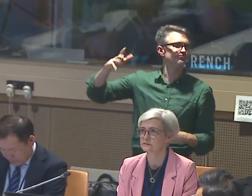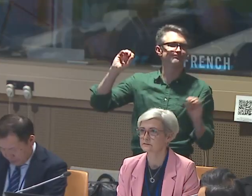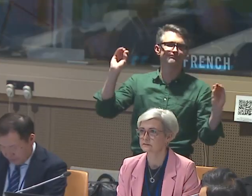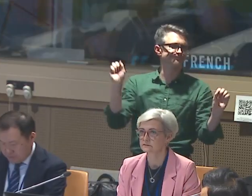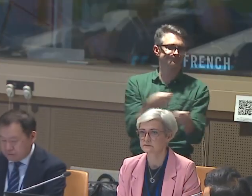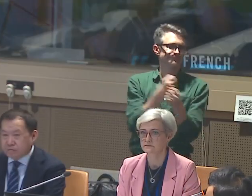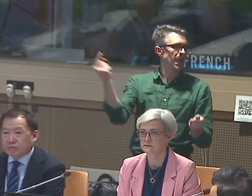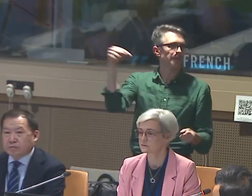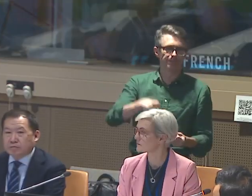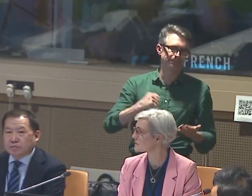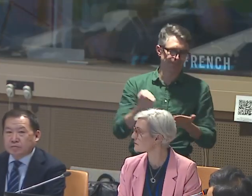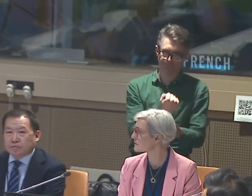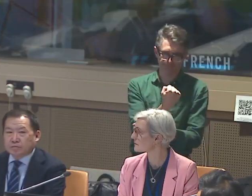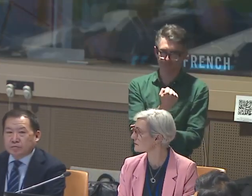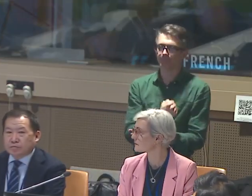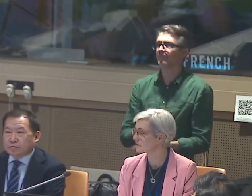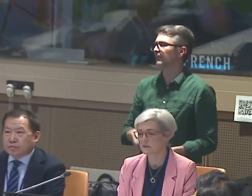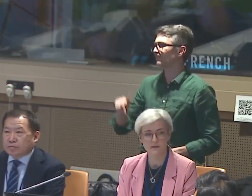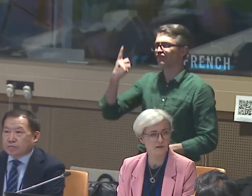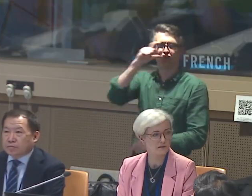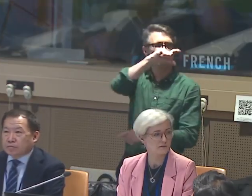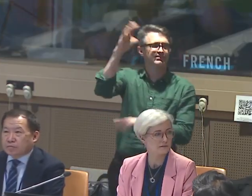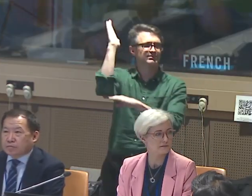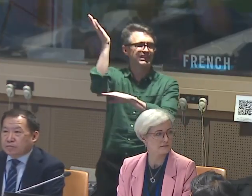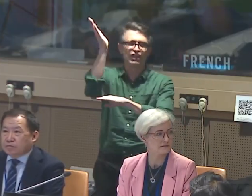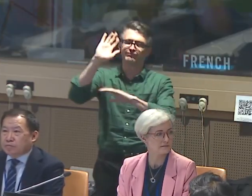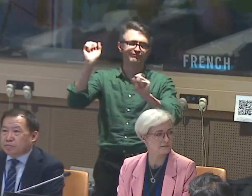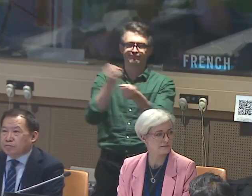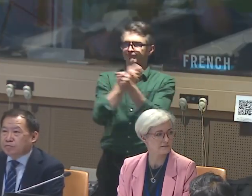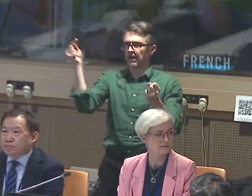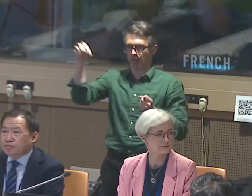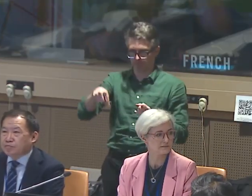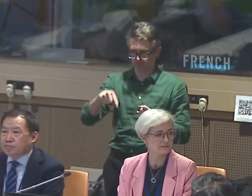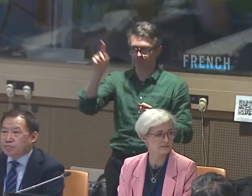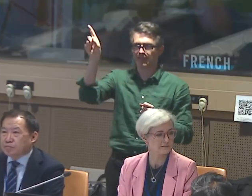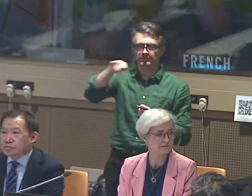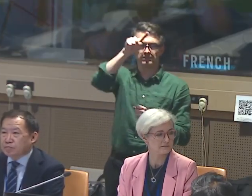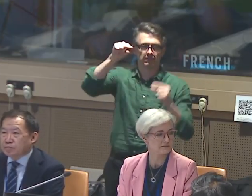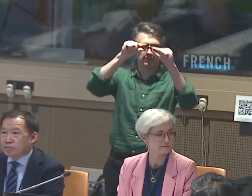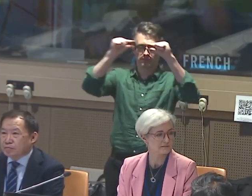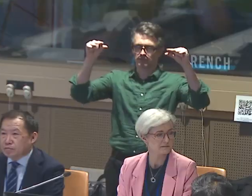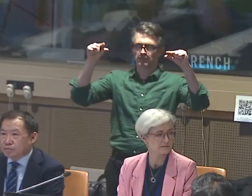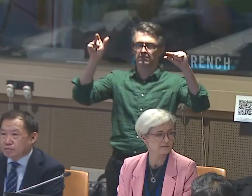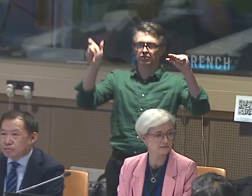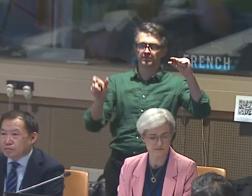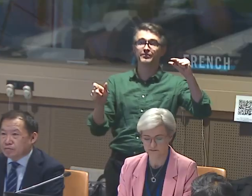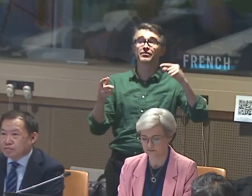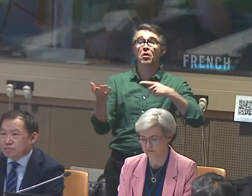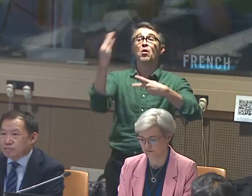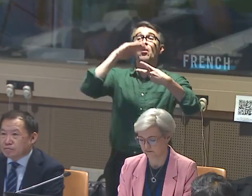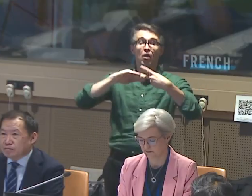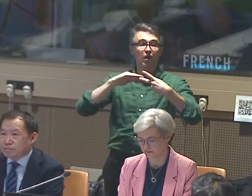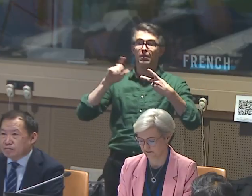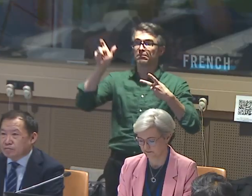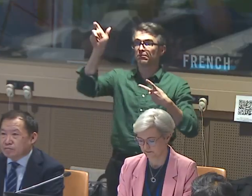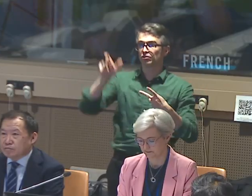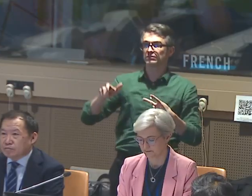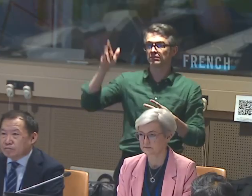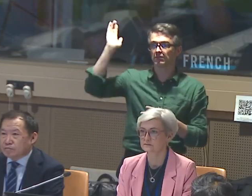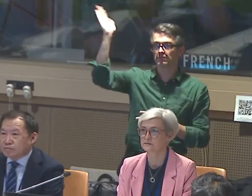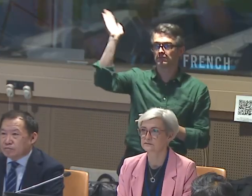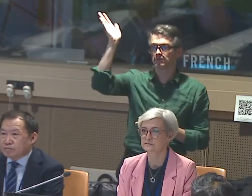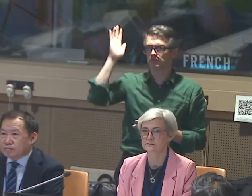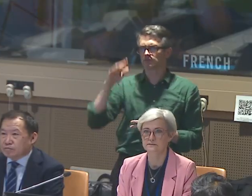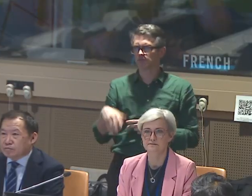an issue preventing this participation. So we will have an opening remark from Astrid Arnisch, who is Senior